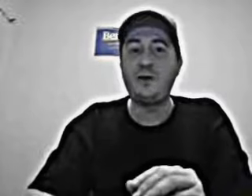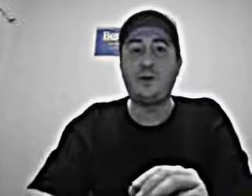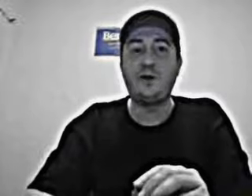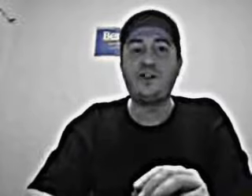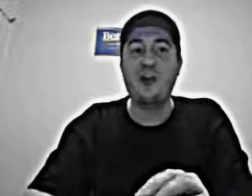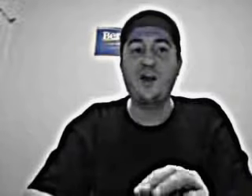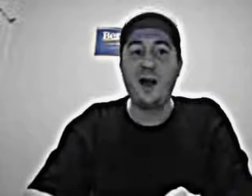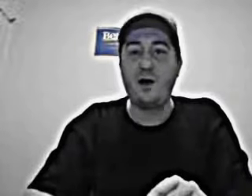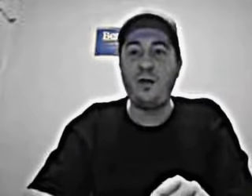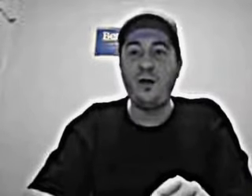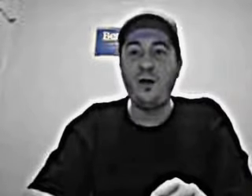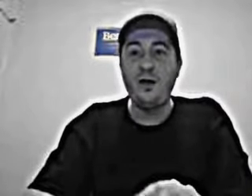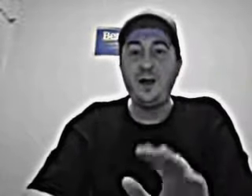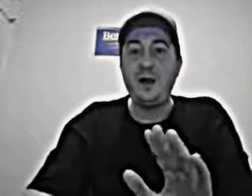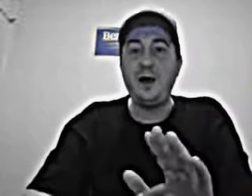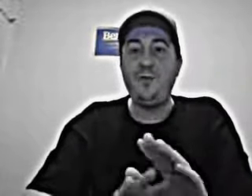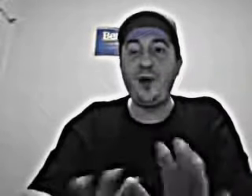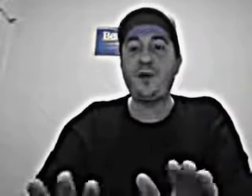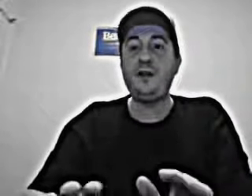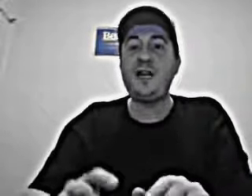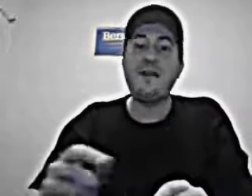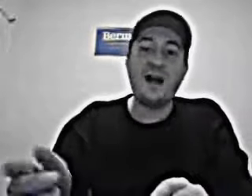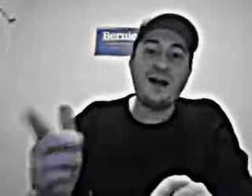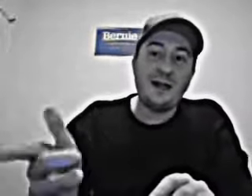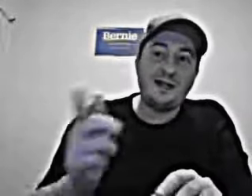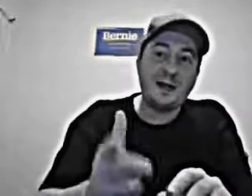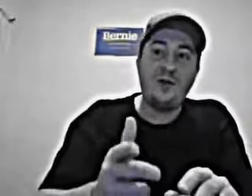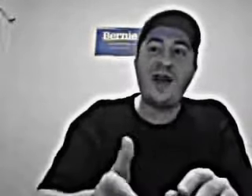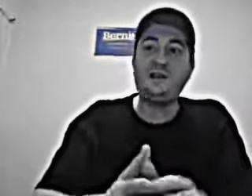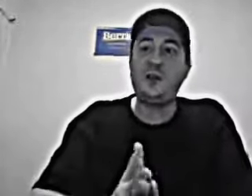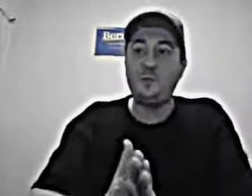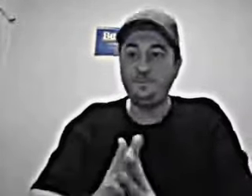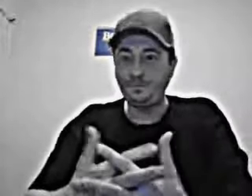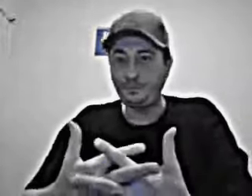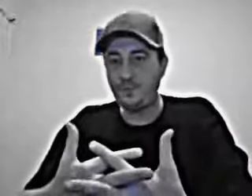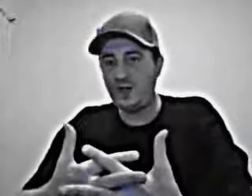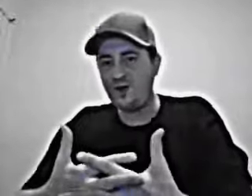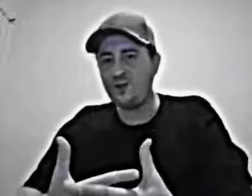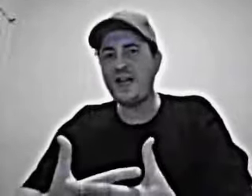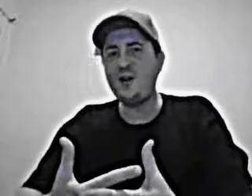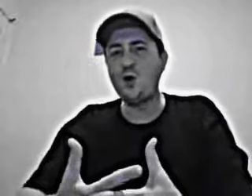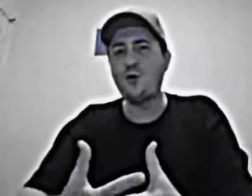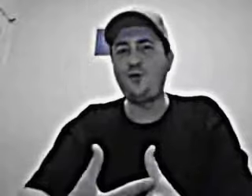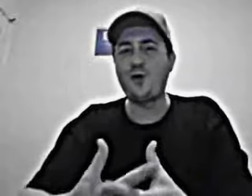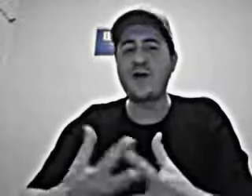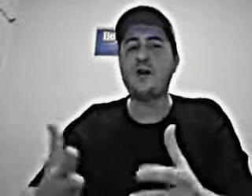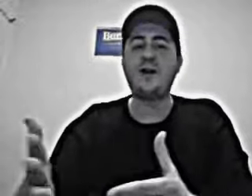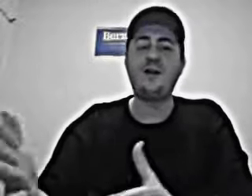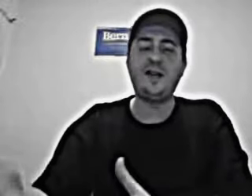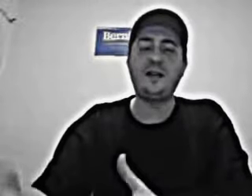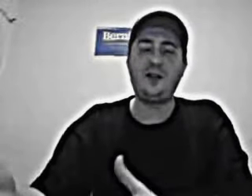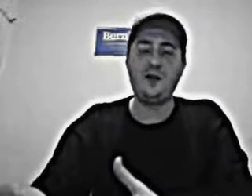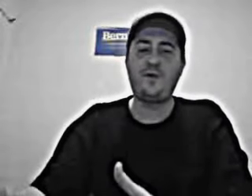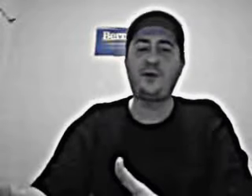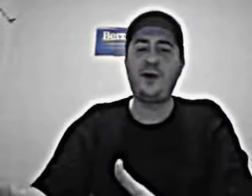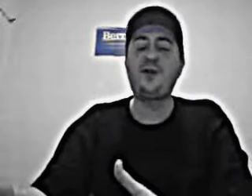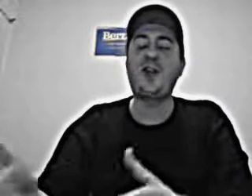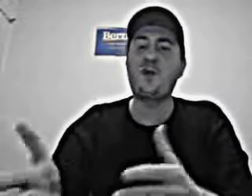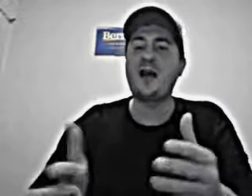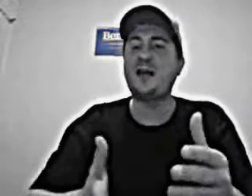it towards our health uh the only caveat he had said on that though was that in order for colorado to get universal health care we got to